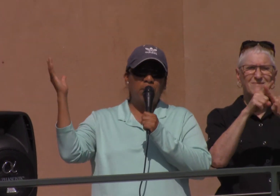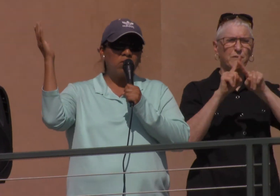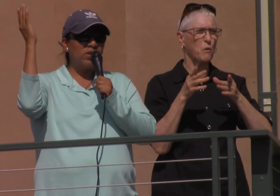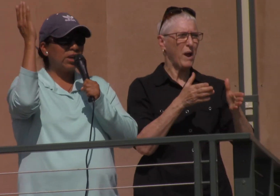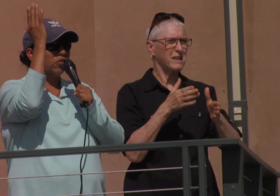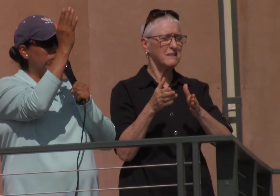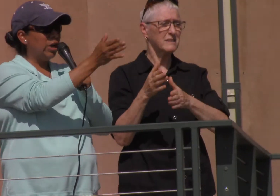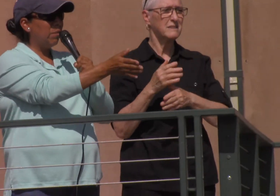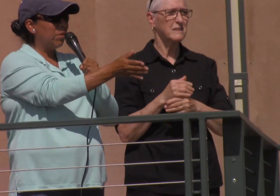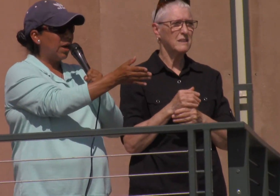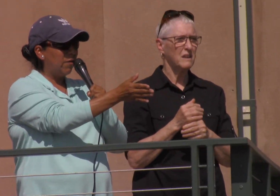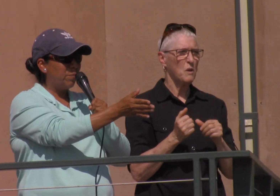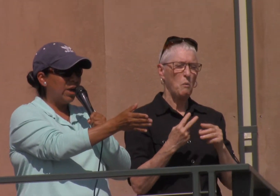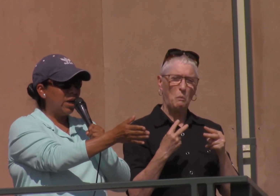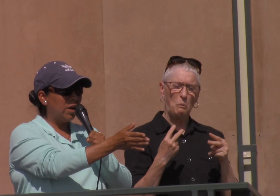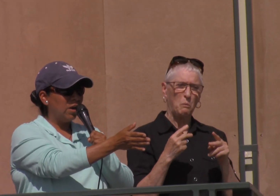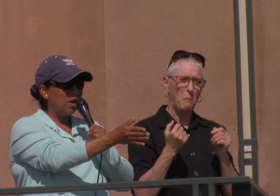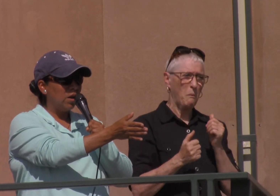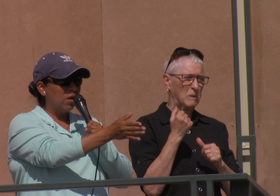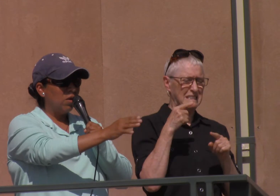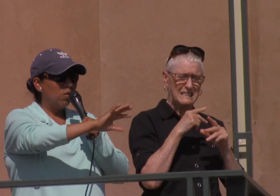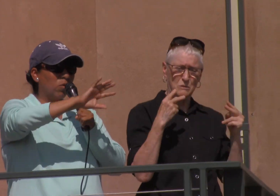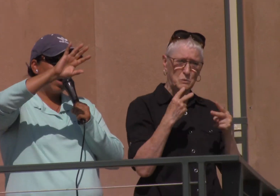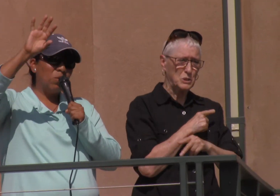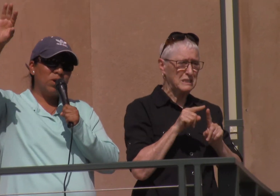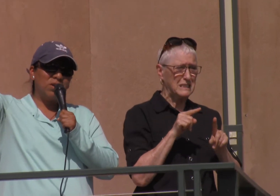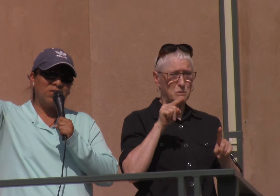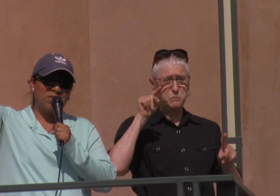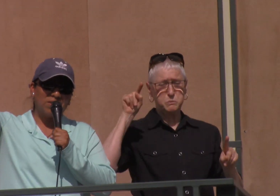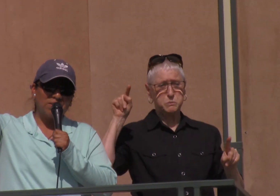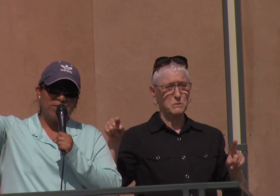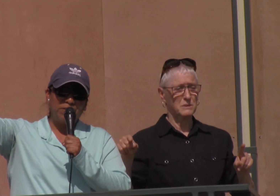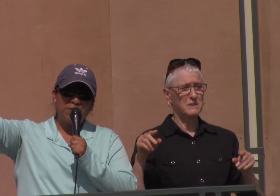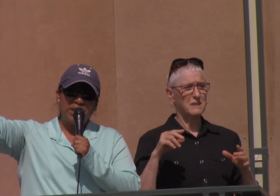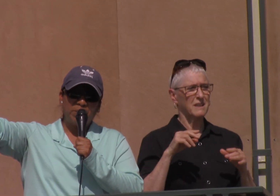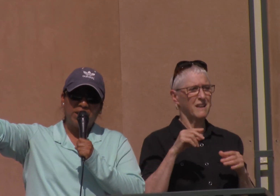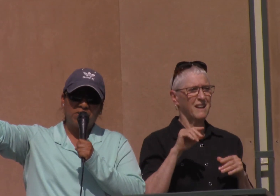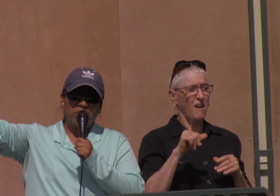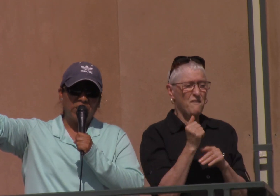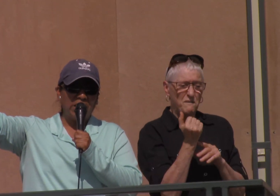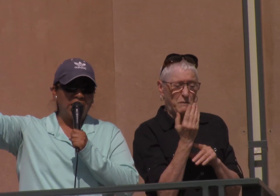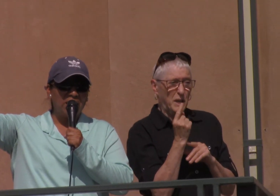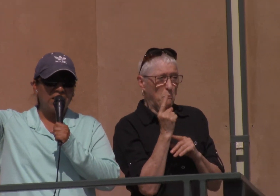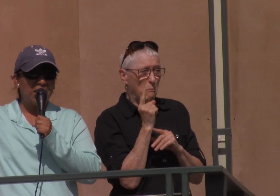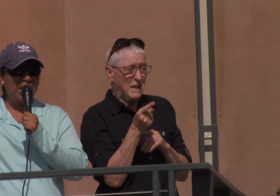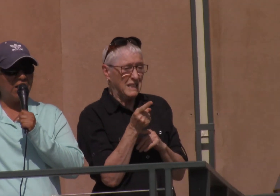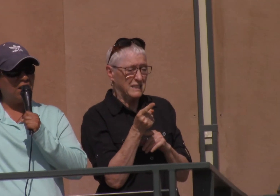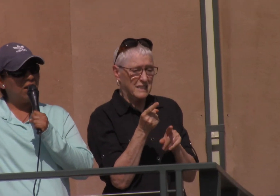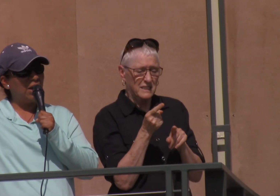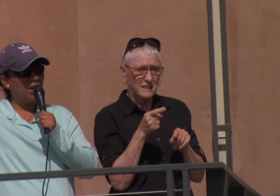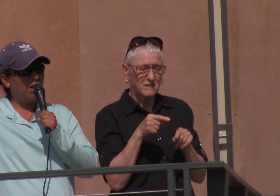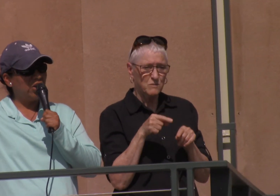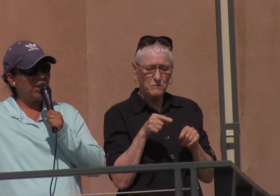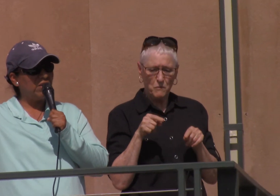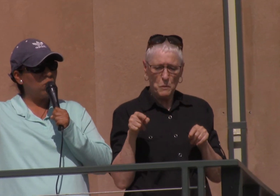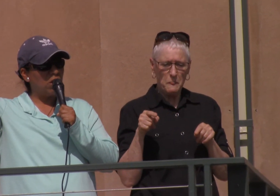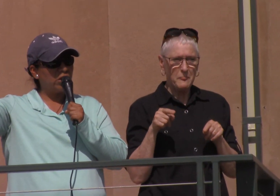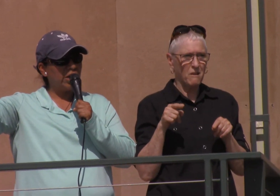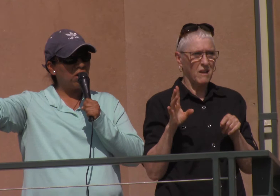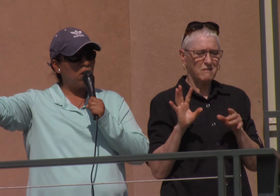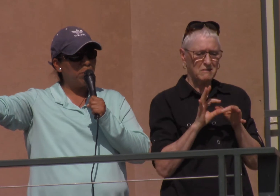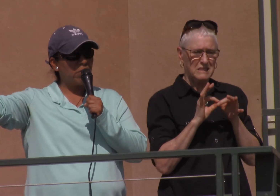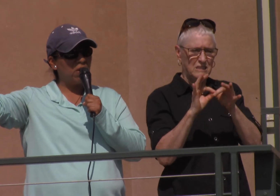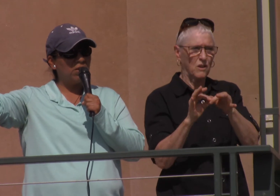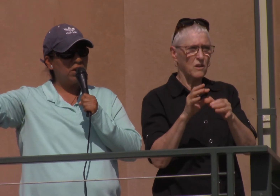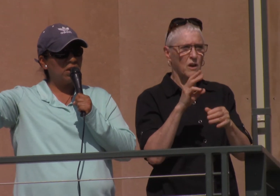From the most extreme that I've been in, where I was 15 minutes away in an adjacent